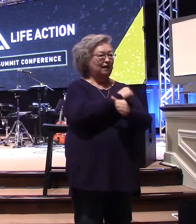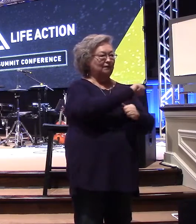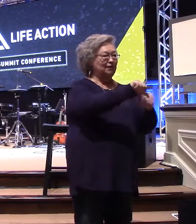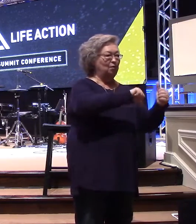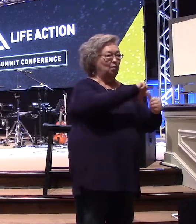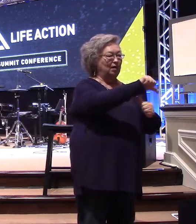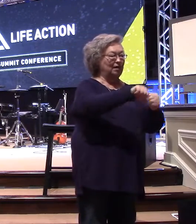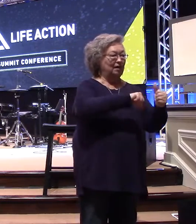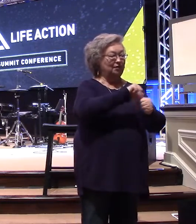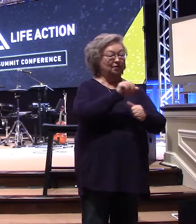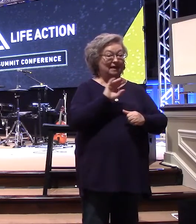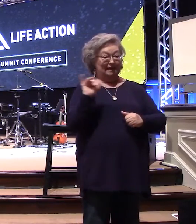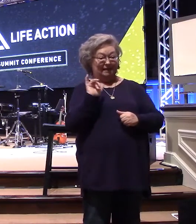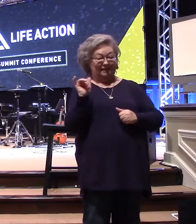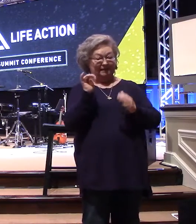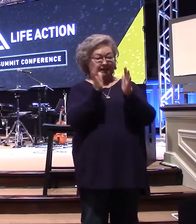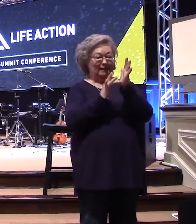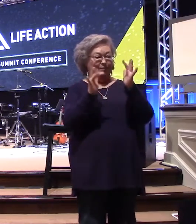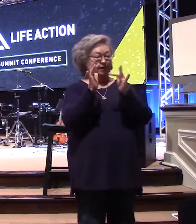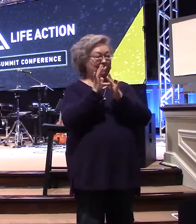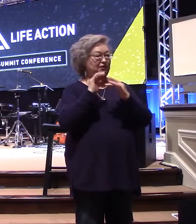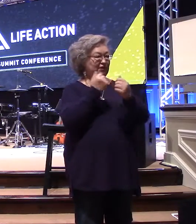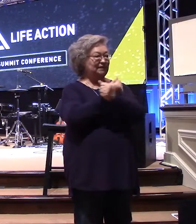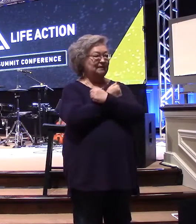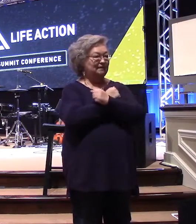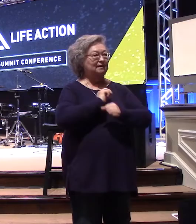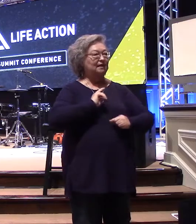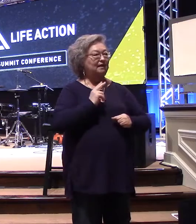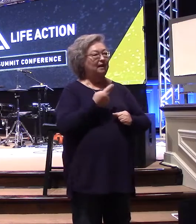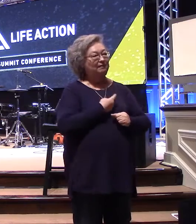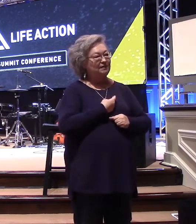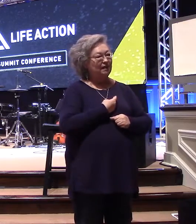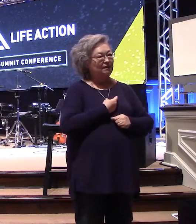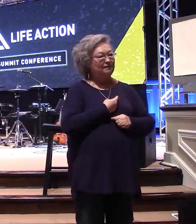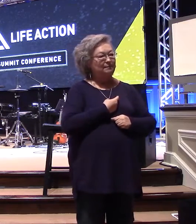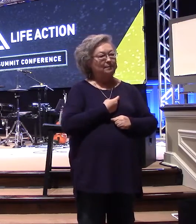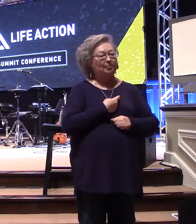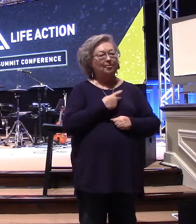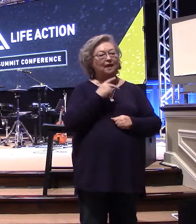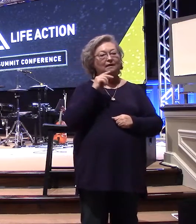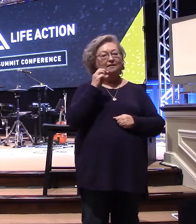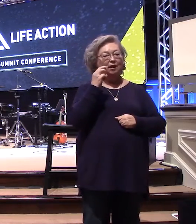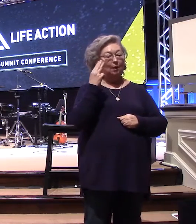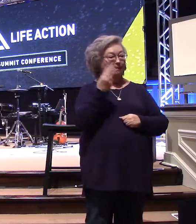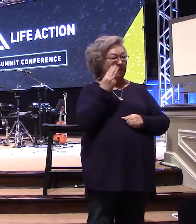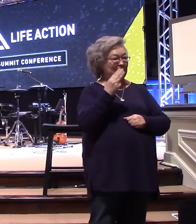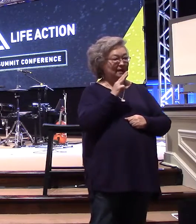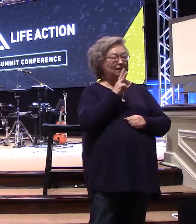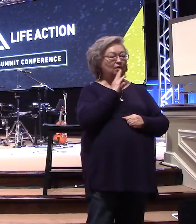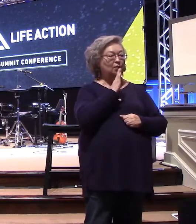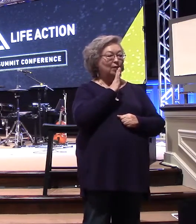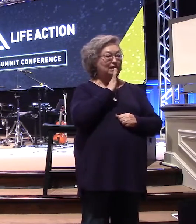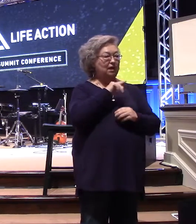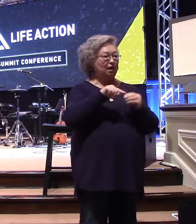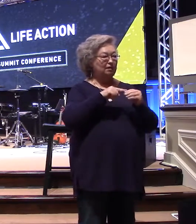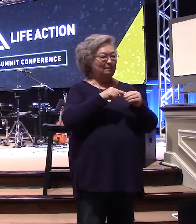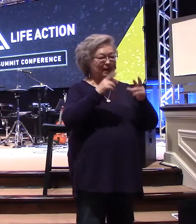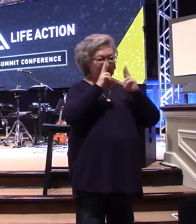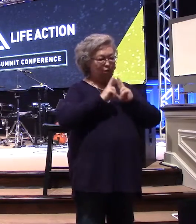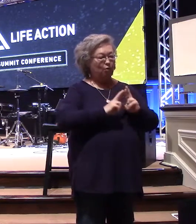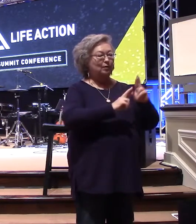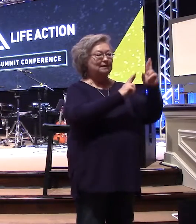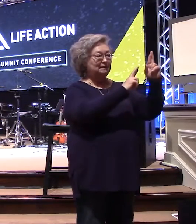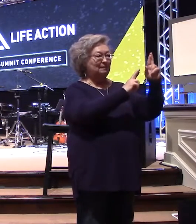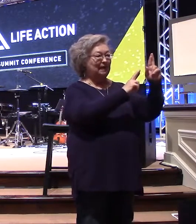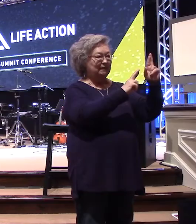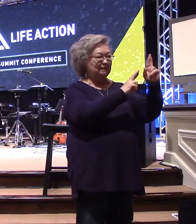has shown his love to us. And last night we talked about the issue of respect and showing honor to one another, outdoing one another